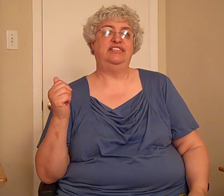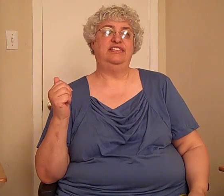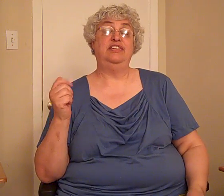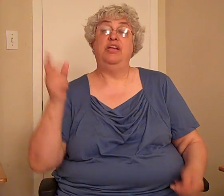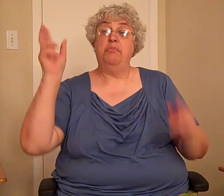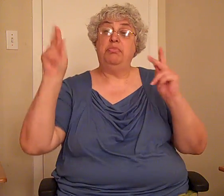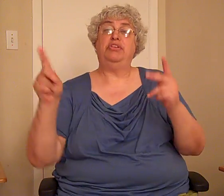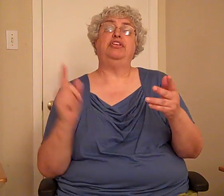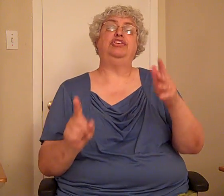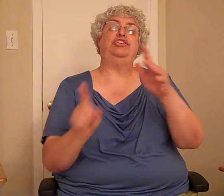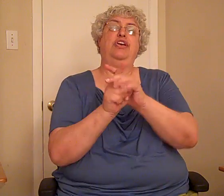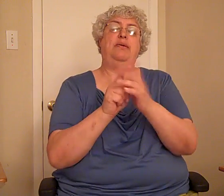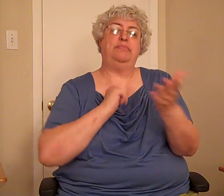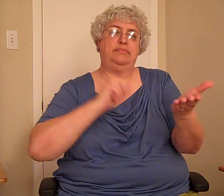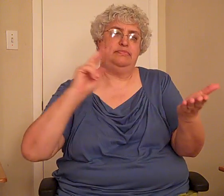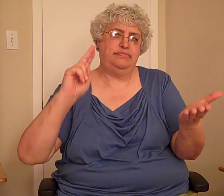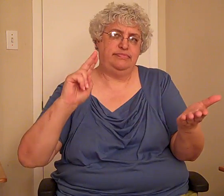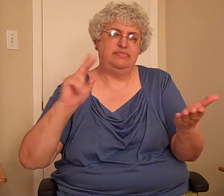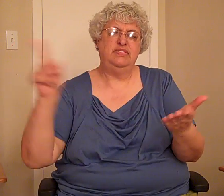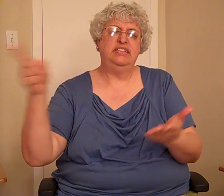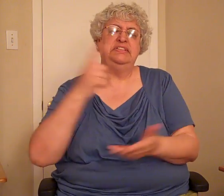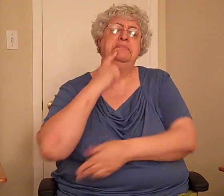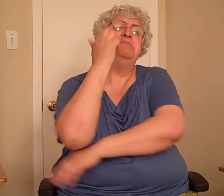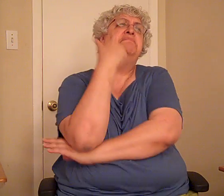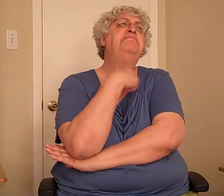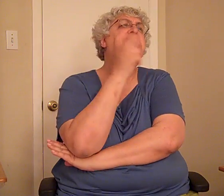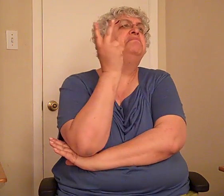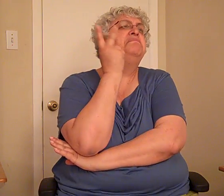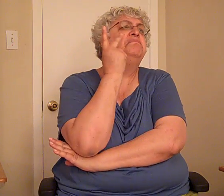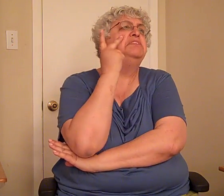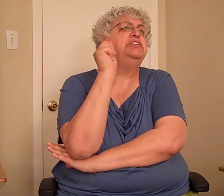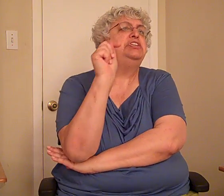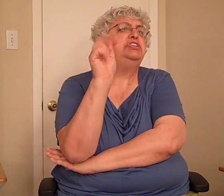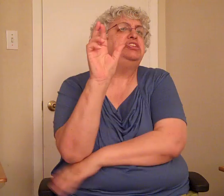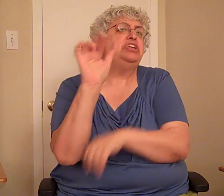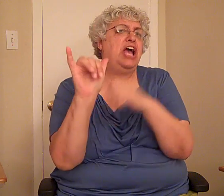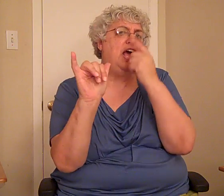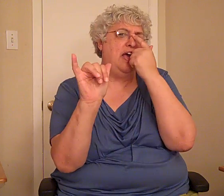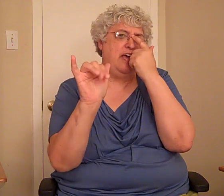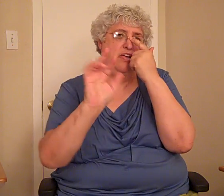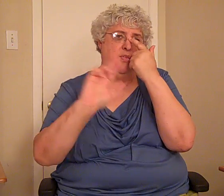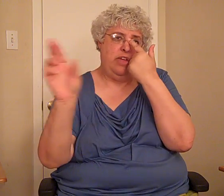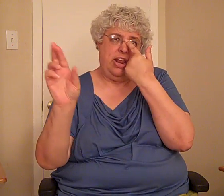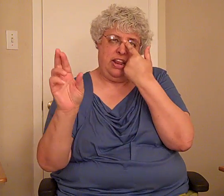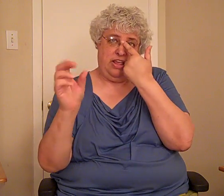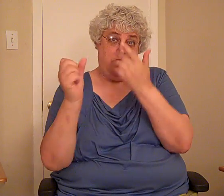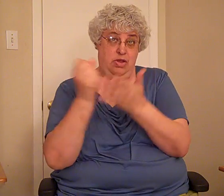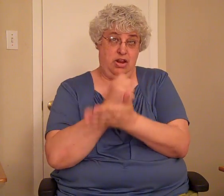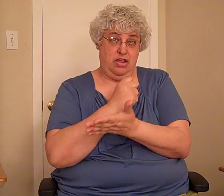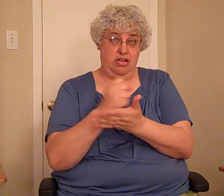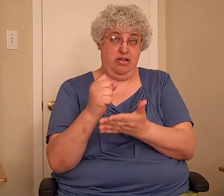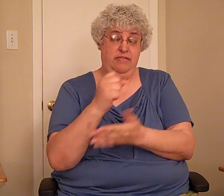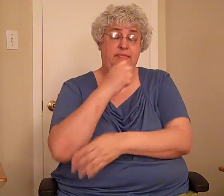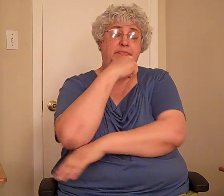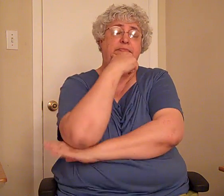about that for an attitude in terms of how you're approaching your prospect? You got a guy that's signing up right now. He's going to give you the credit card, and you tell him